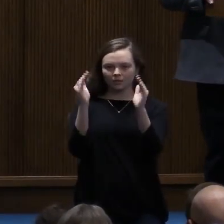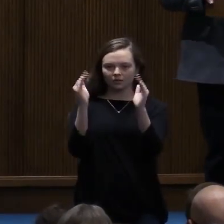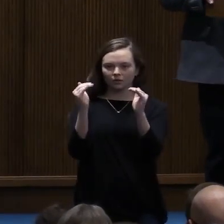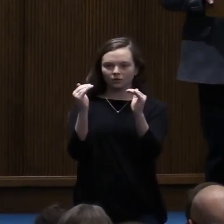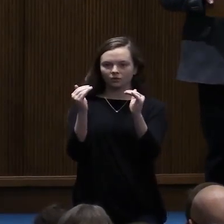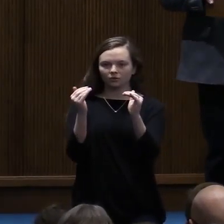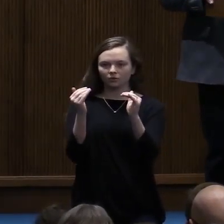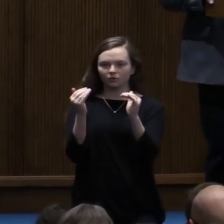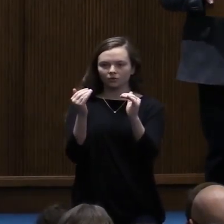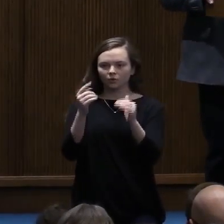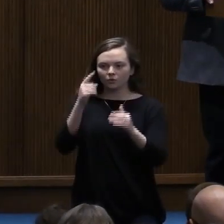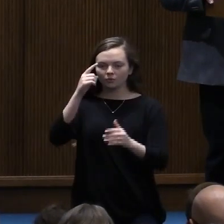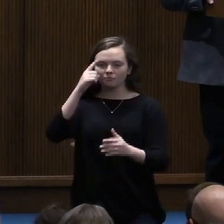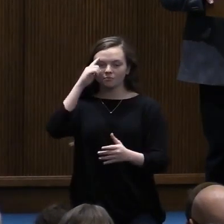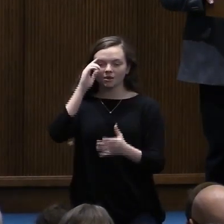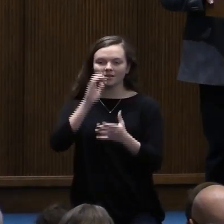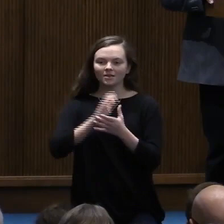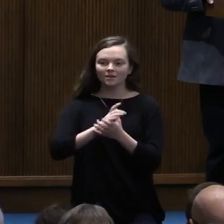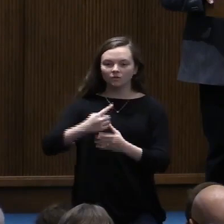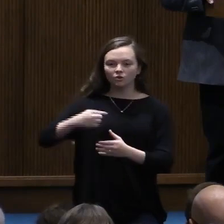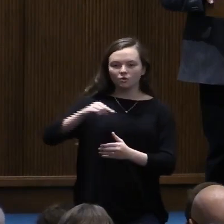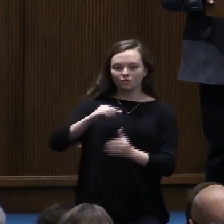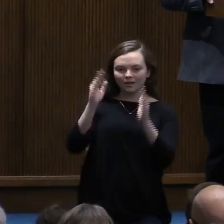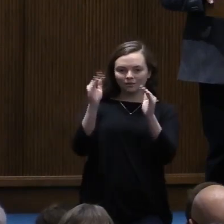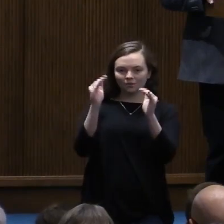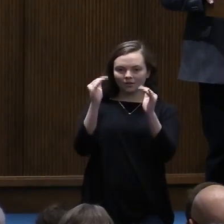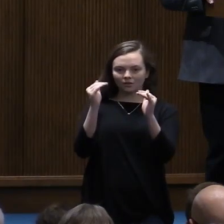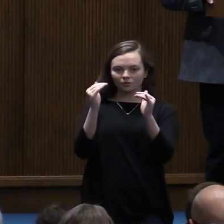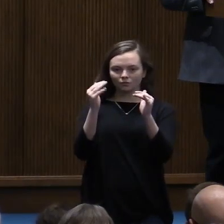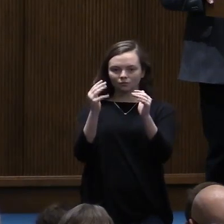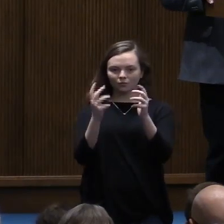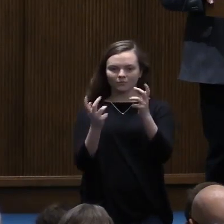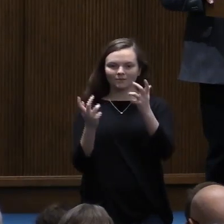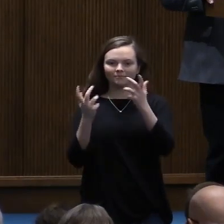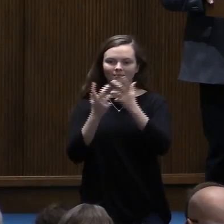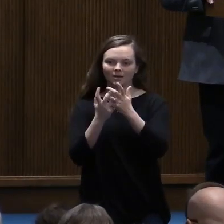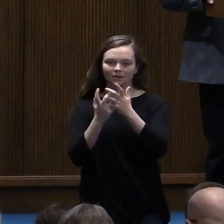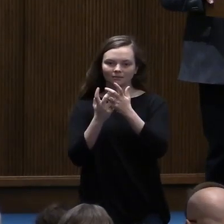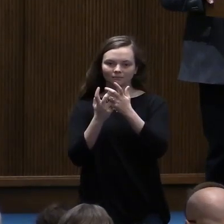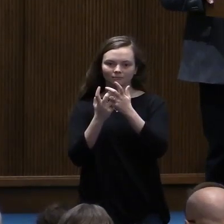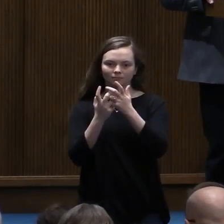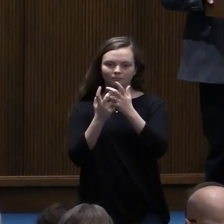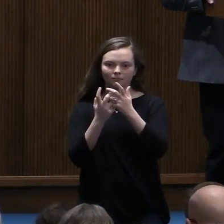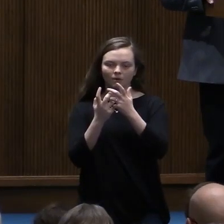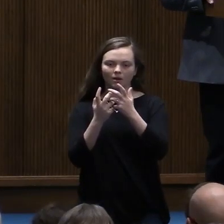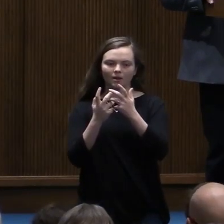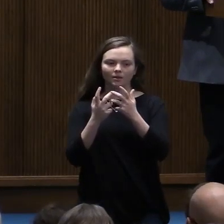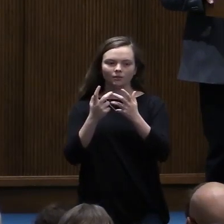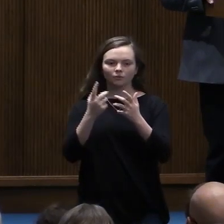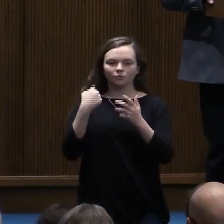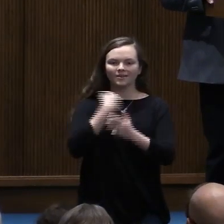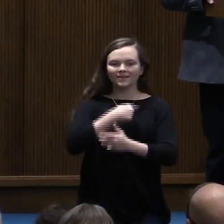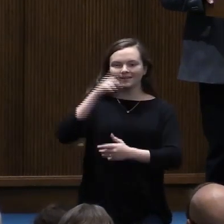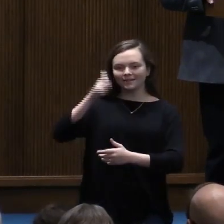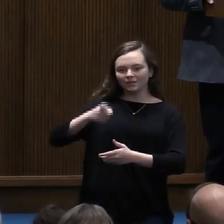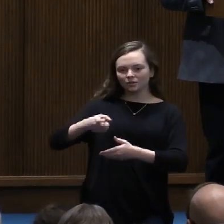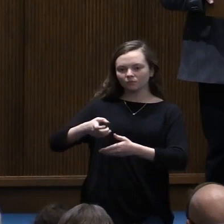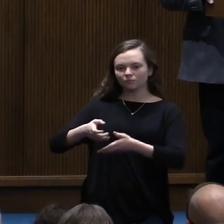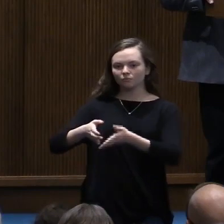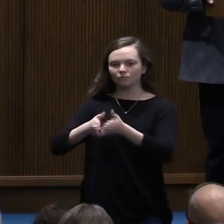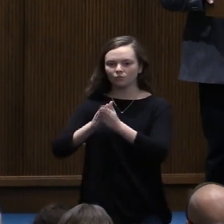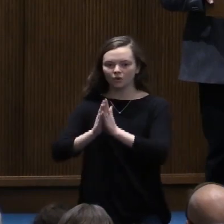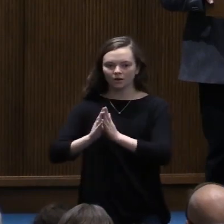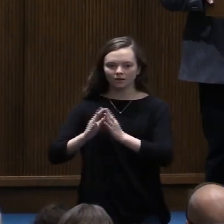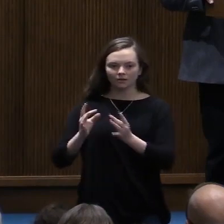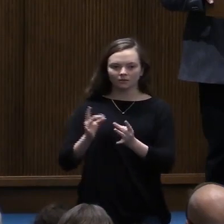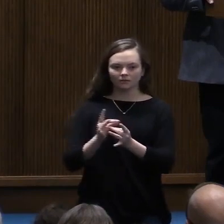and I really believe those expectations will be met. And I think we need to pray that this spirit continues. And if